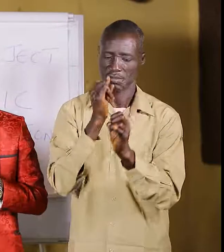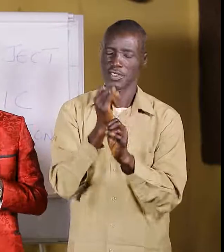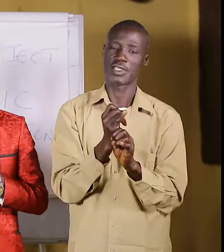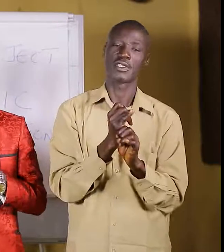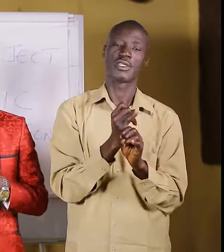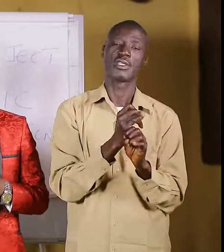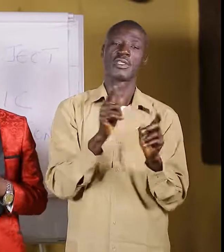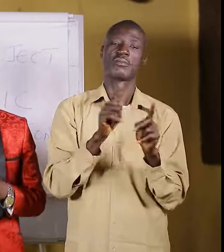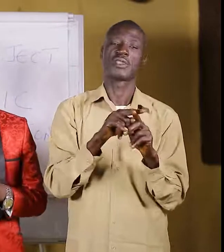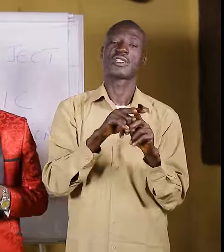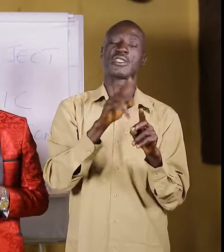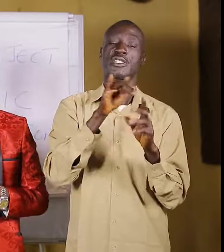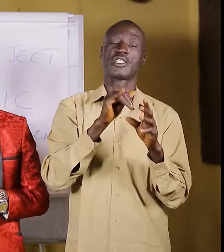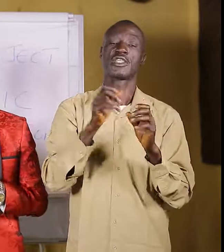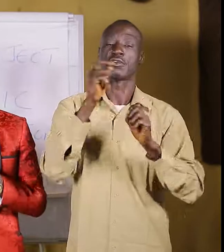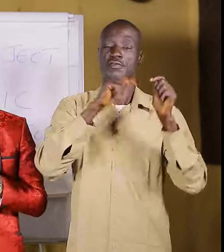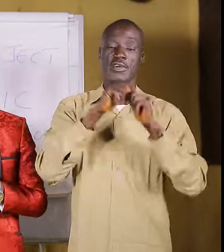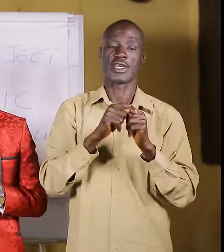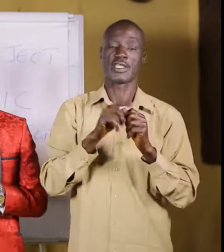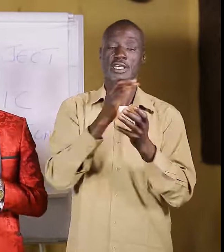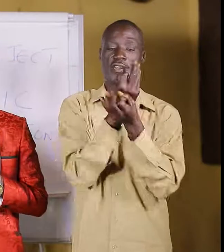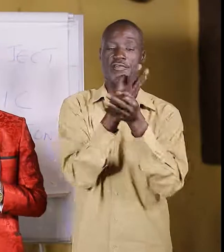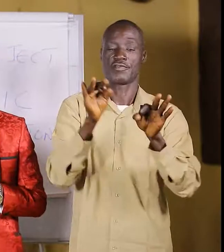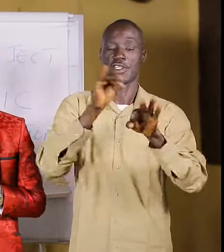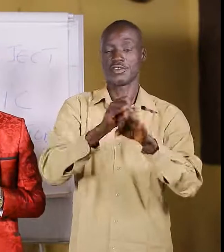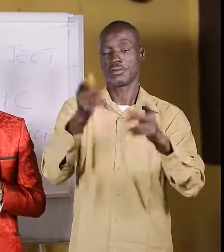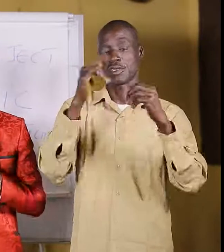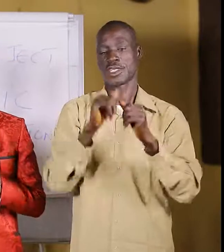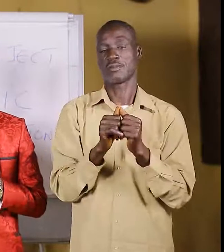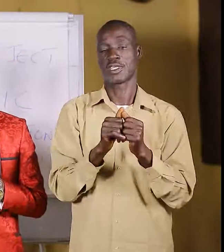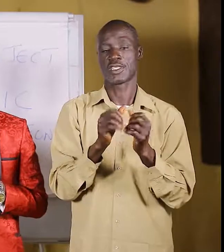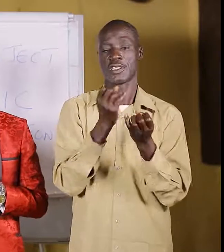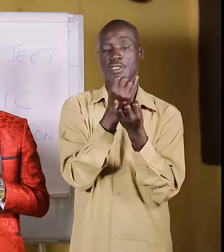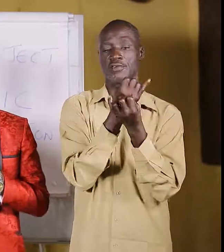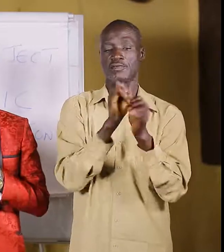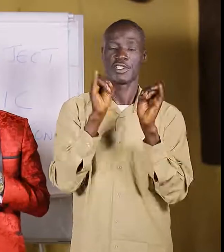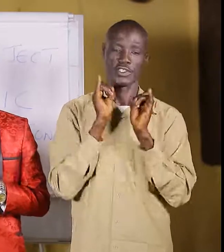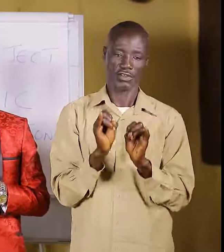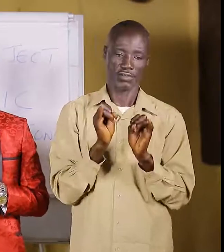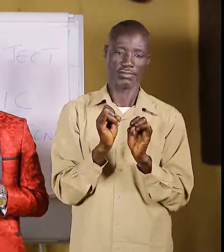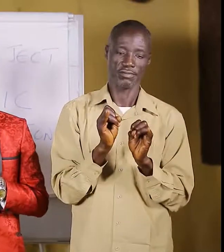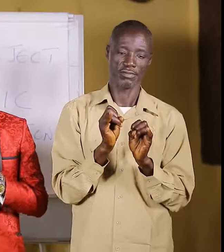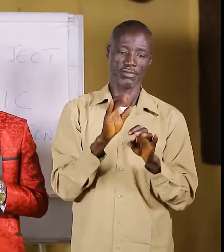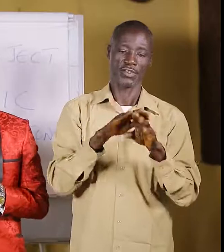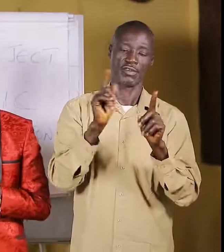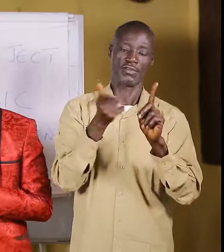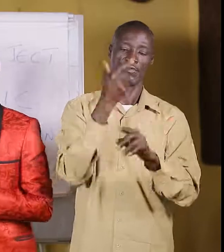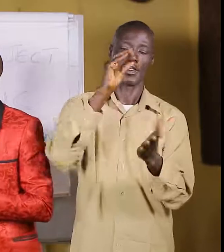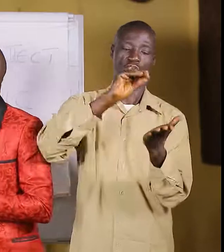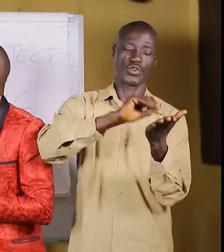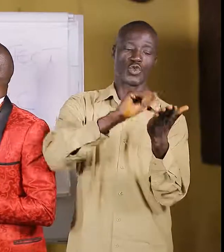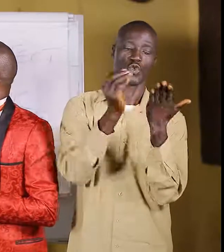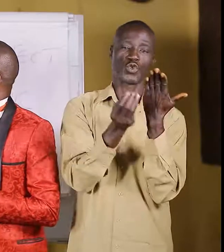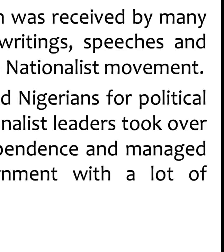independence, but they were able to put up a fight. And at the end of the day, Nigeria became an independent nation on the 1st of October,